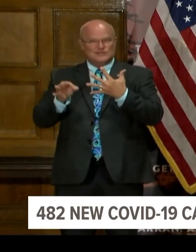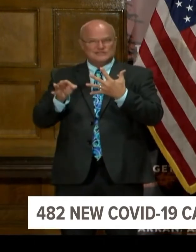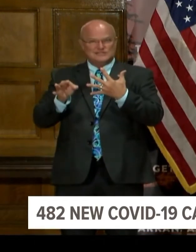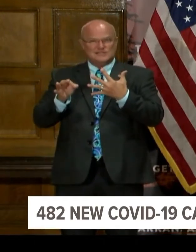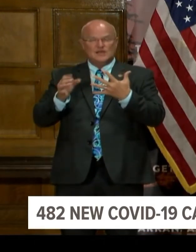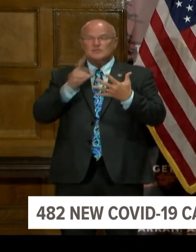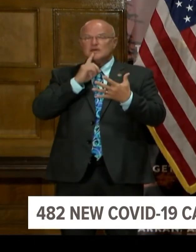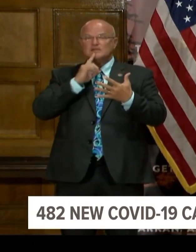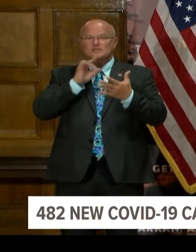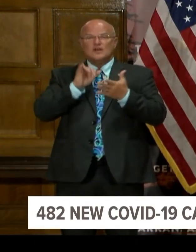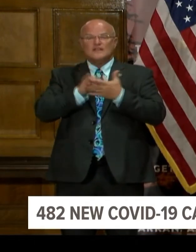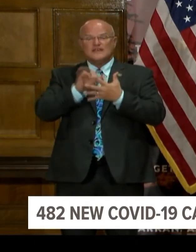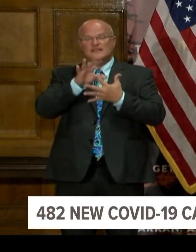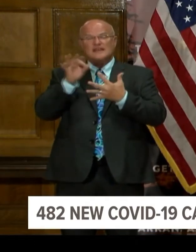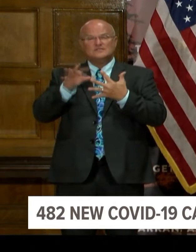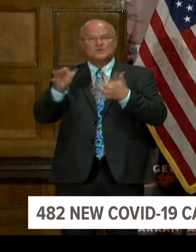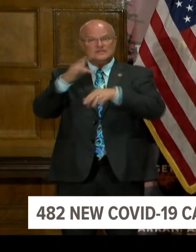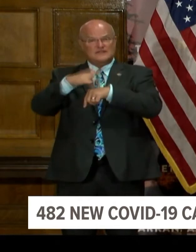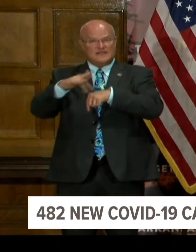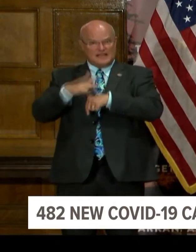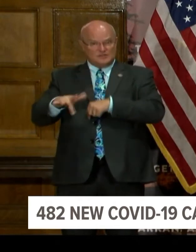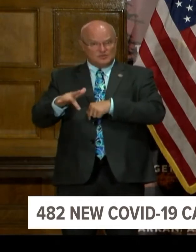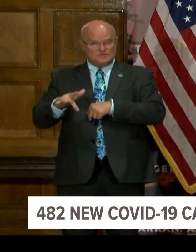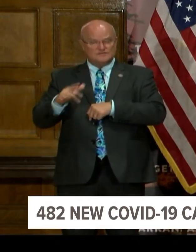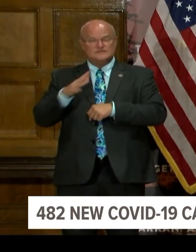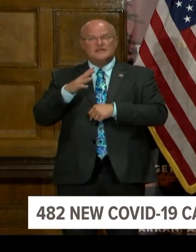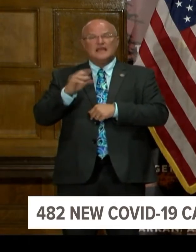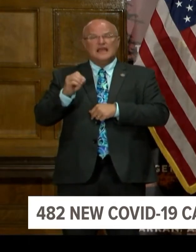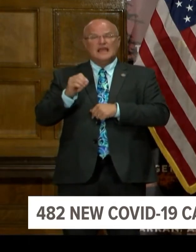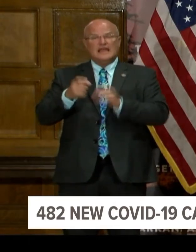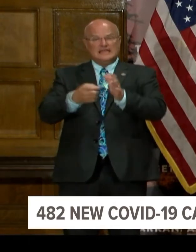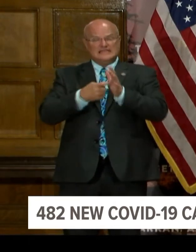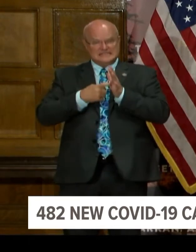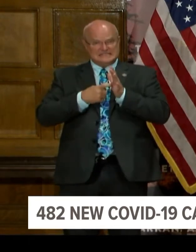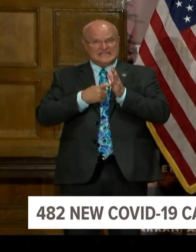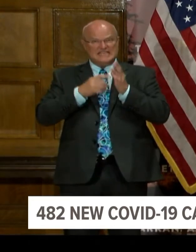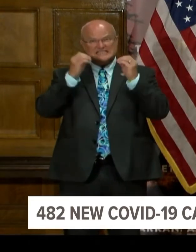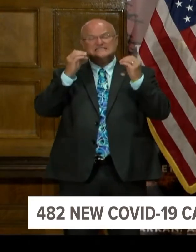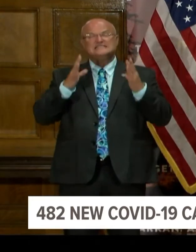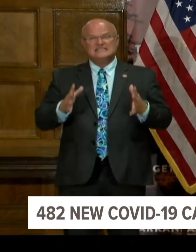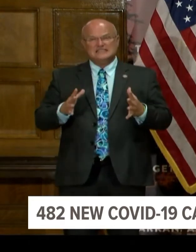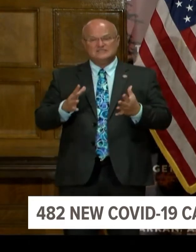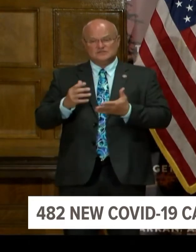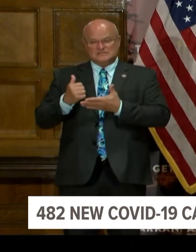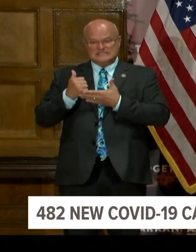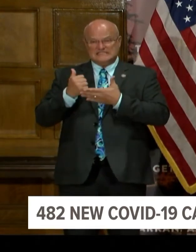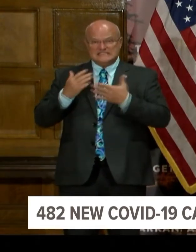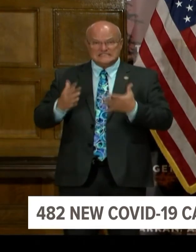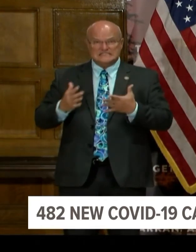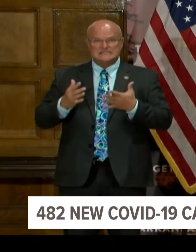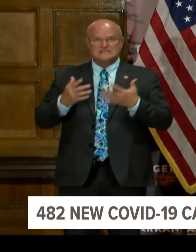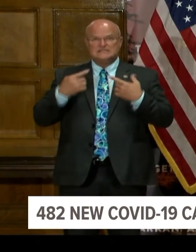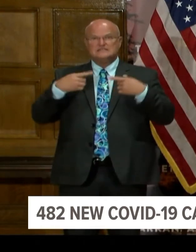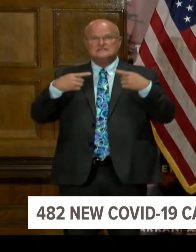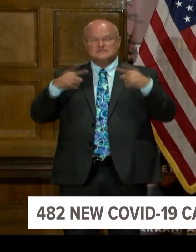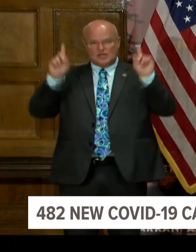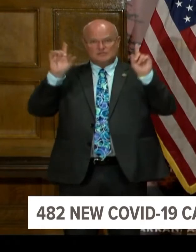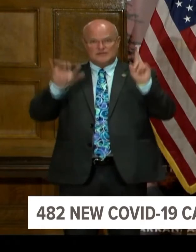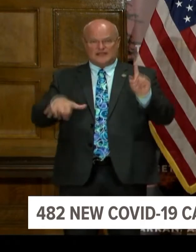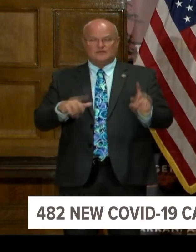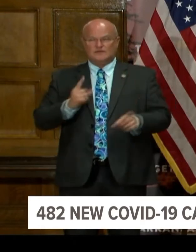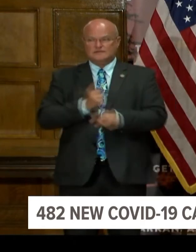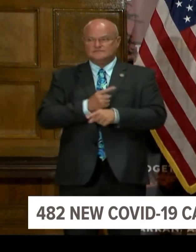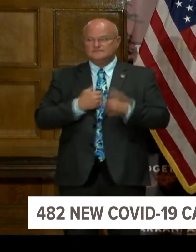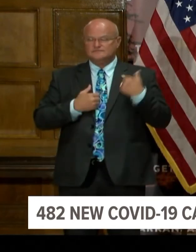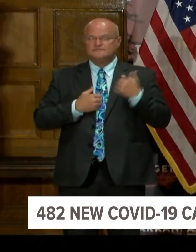and we want to make sure that choice is available, and it takes teachers' assistance in order to accomplish that. Johnny, do